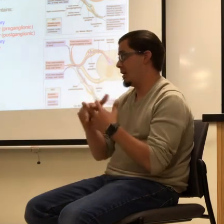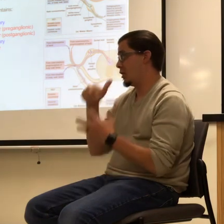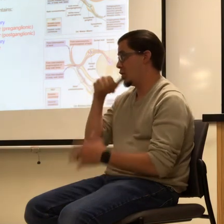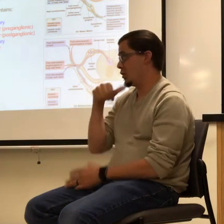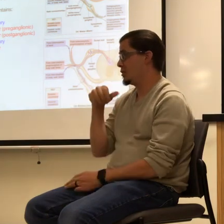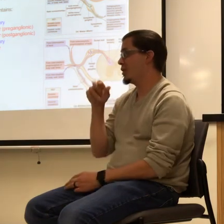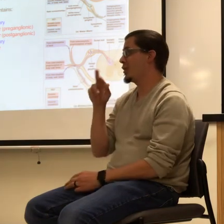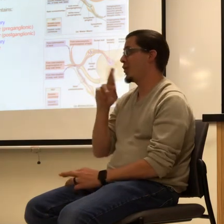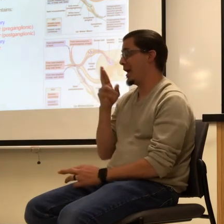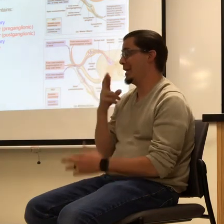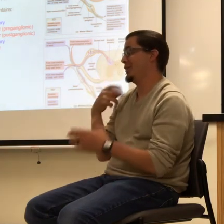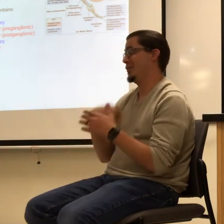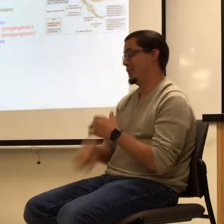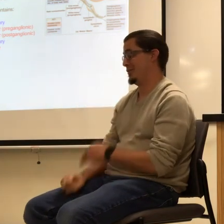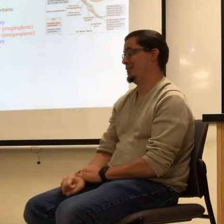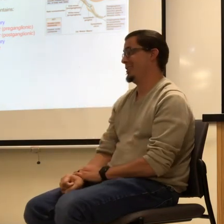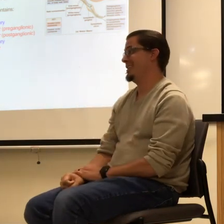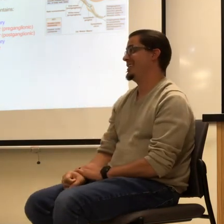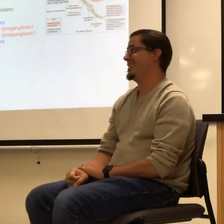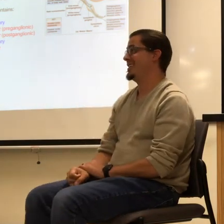Last one, number